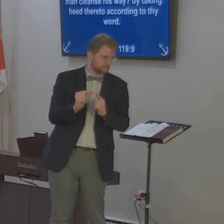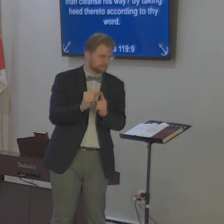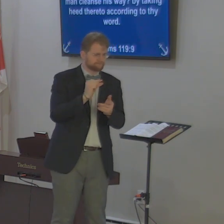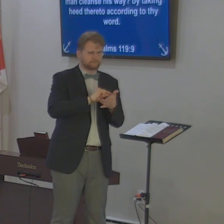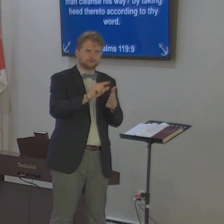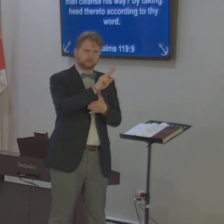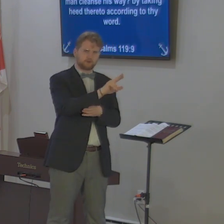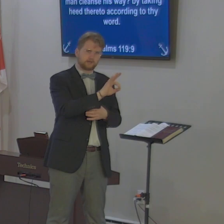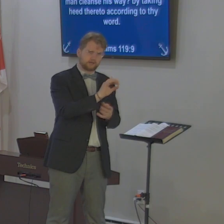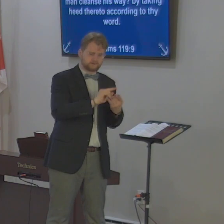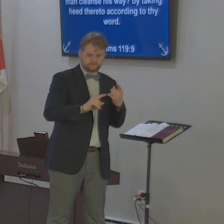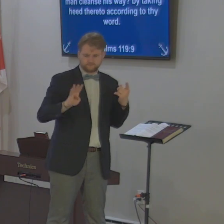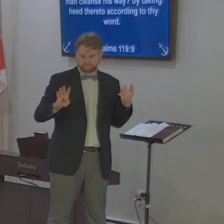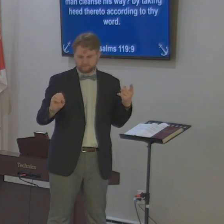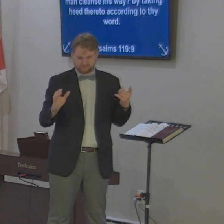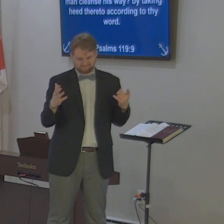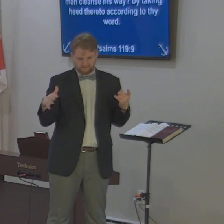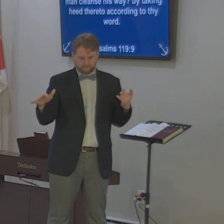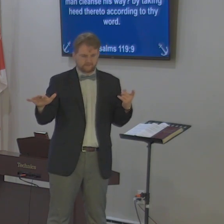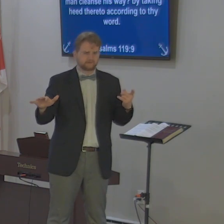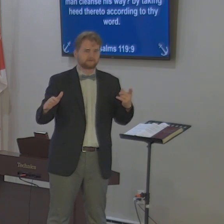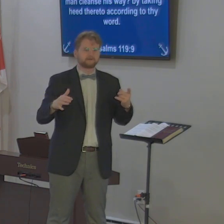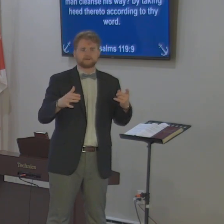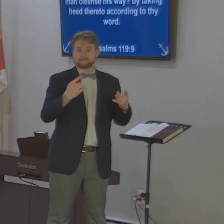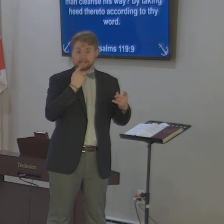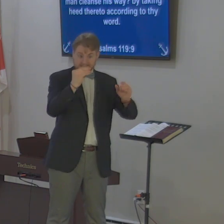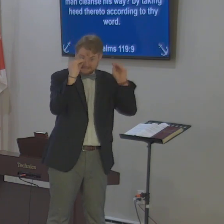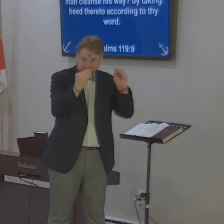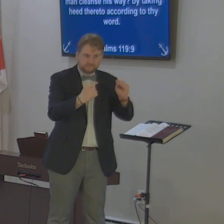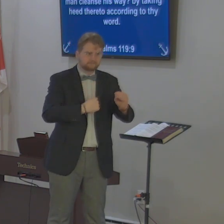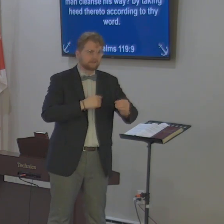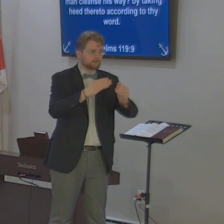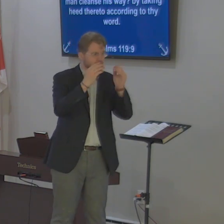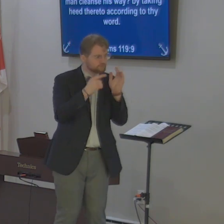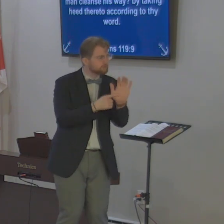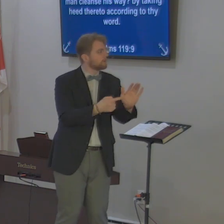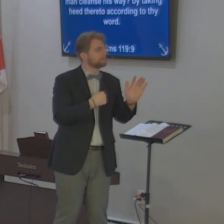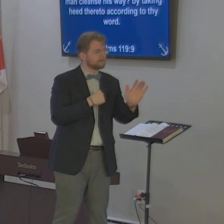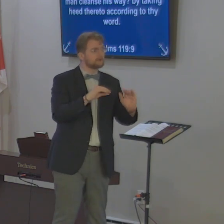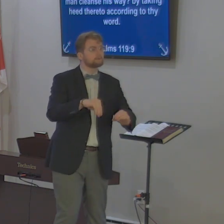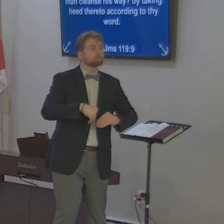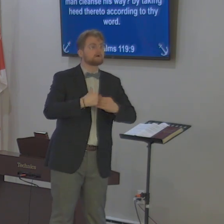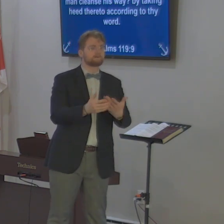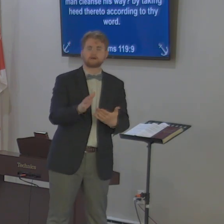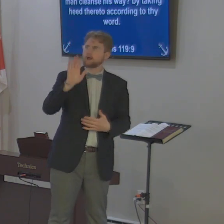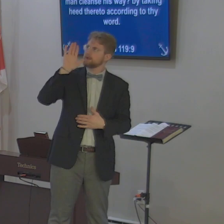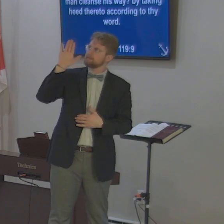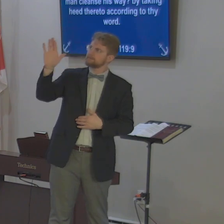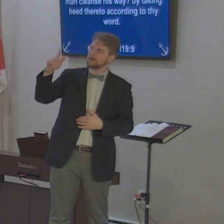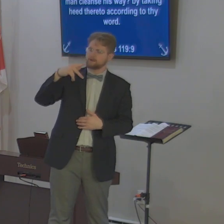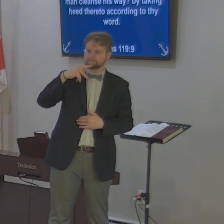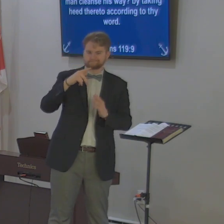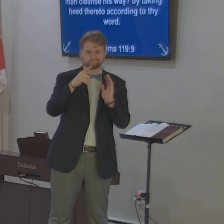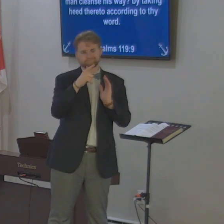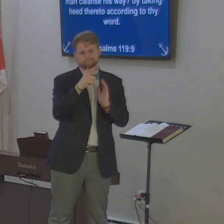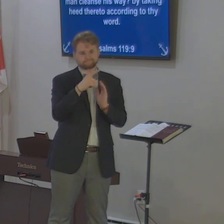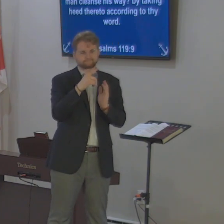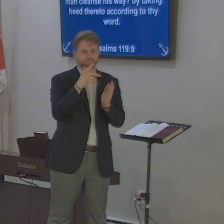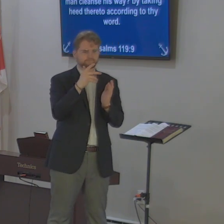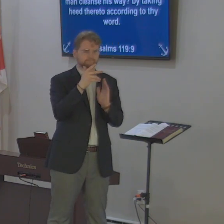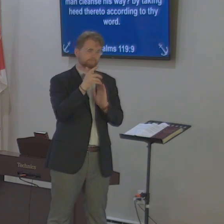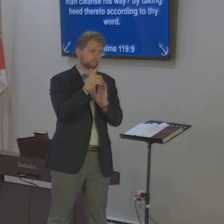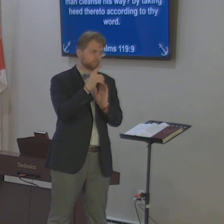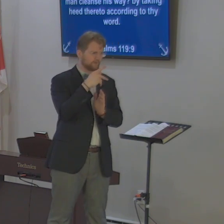39 all the way down through 40-something, he says, teach me, show me, provide for me thy precepts, and my heart will be yoked up